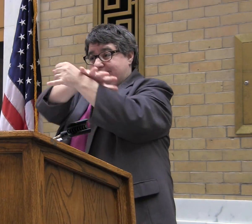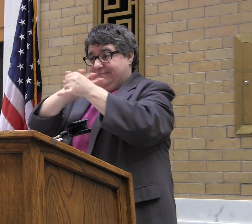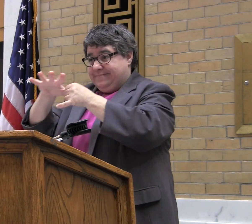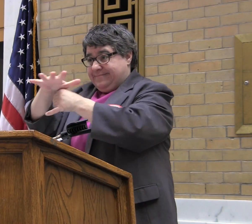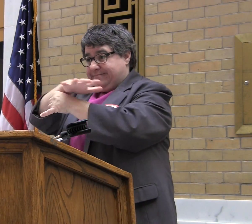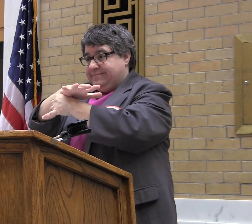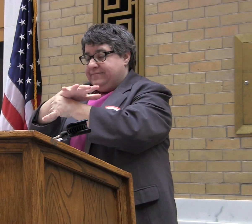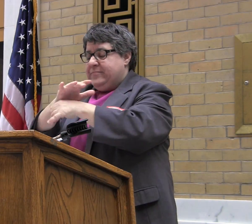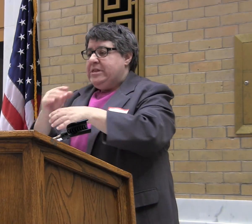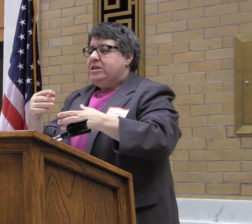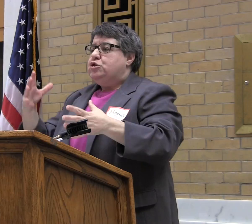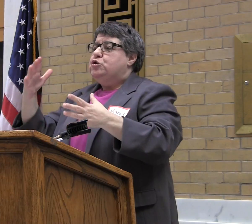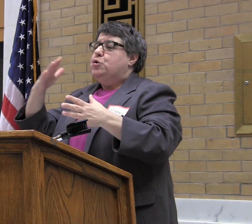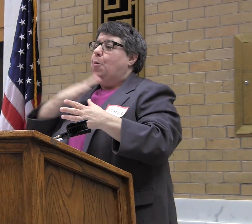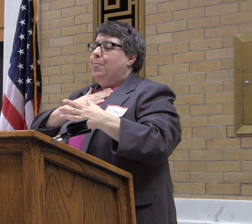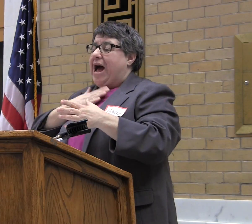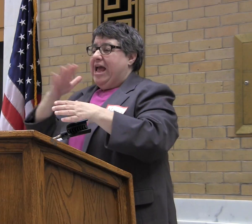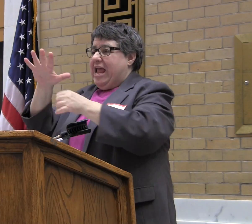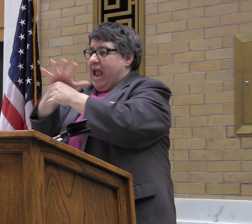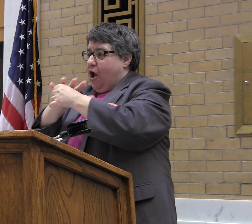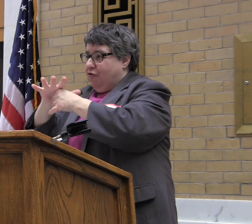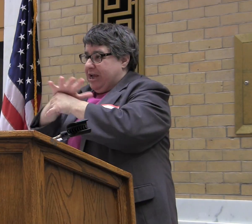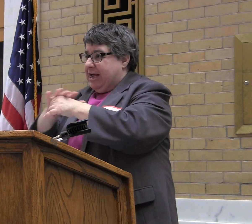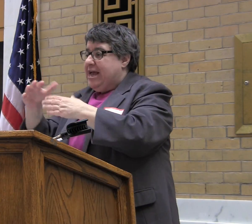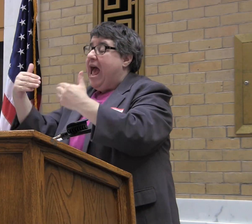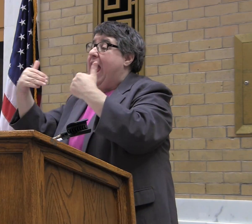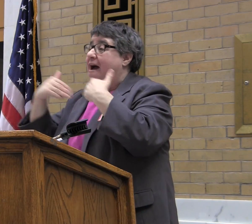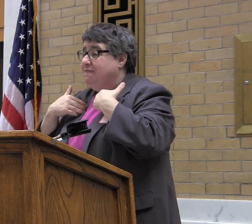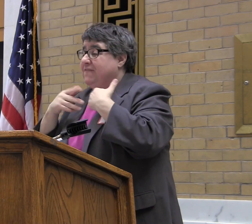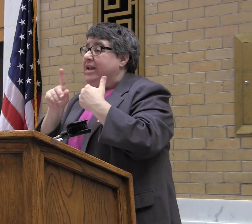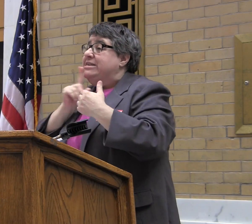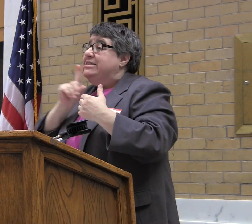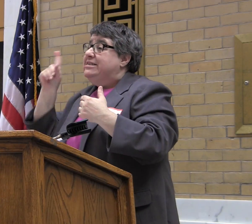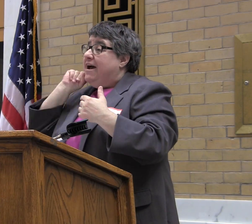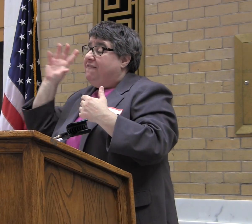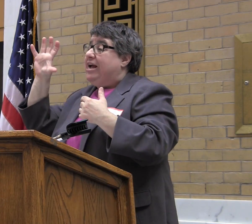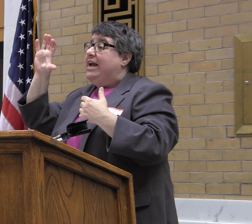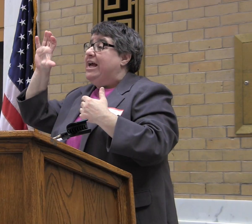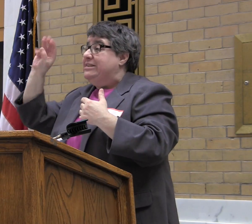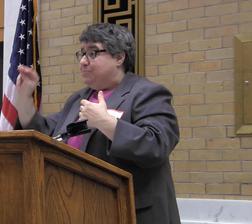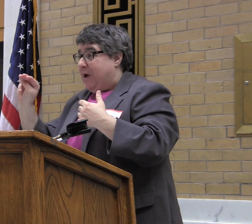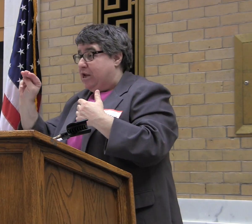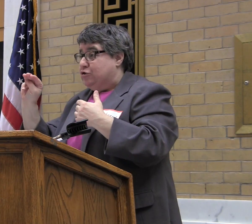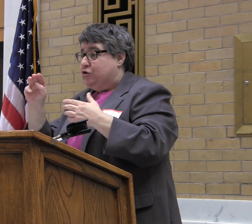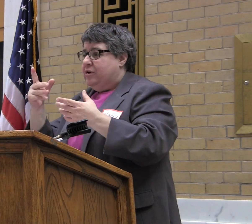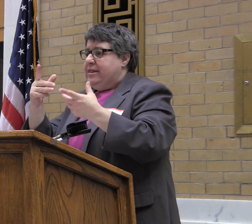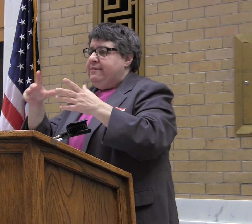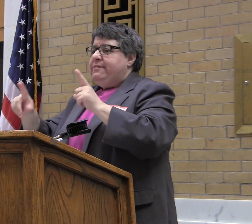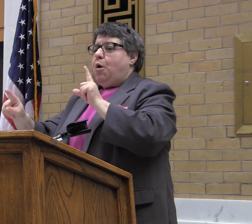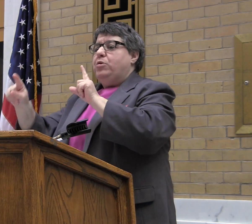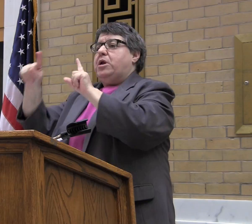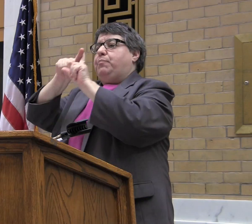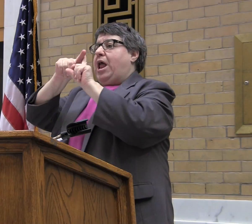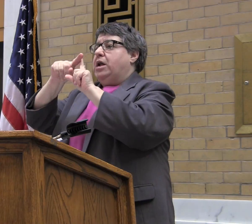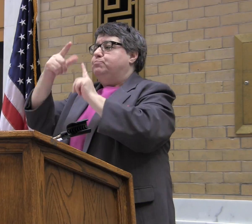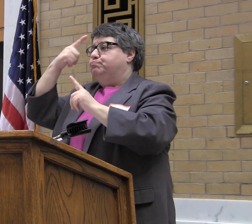across the state of Massachusetts. So my area, the regional office, finally had a